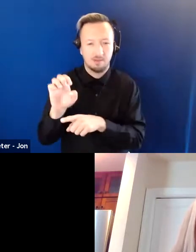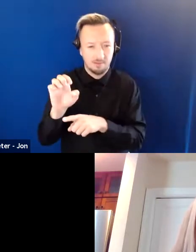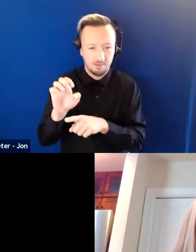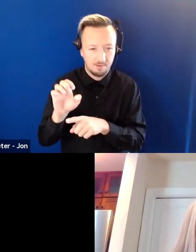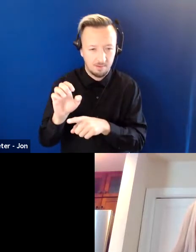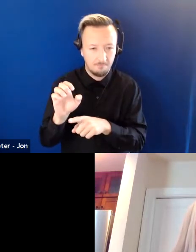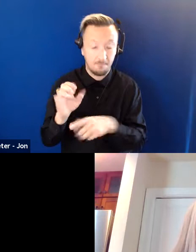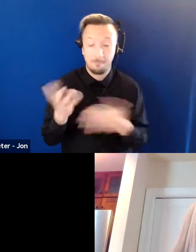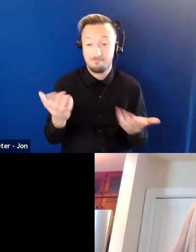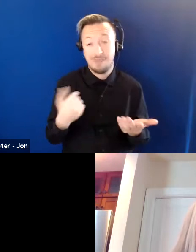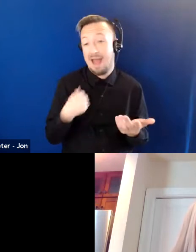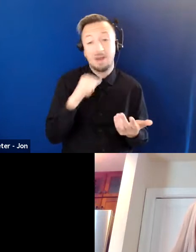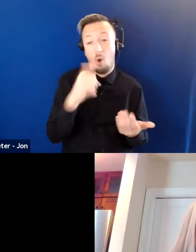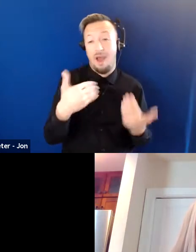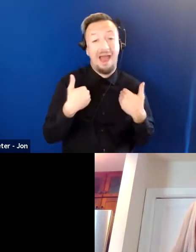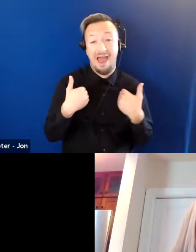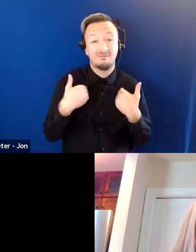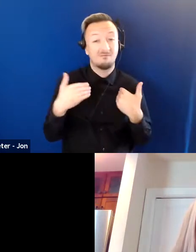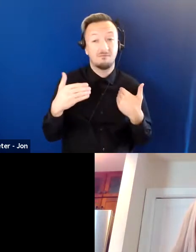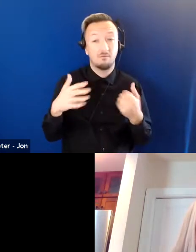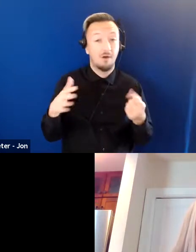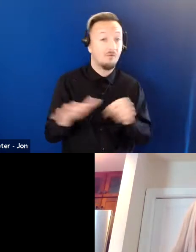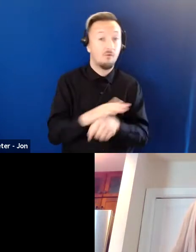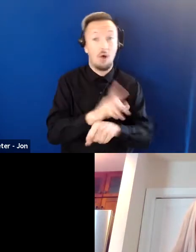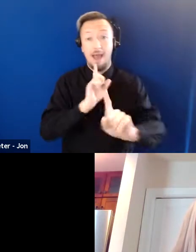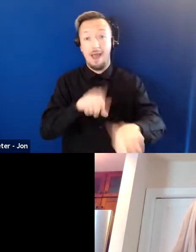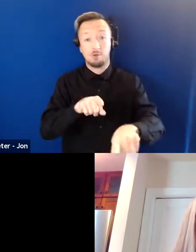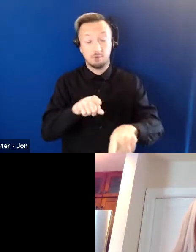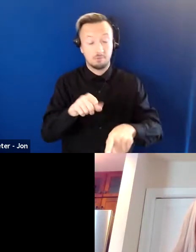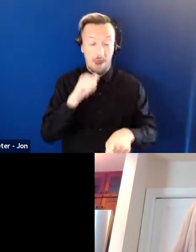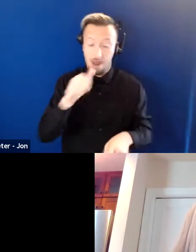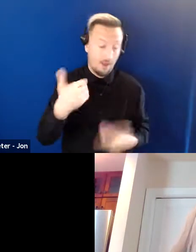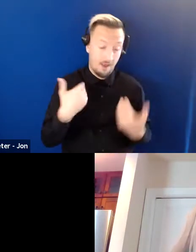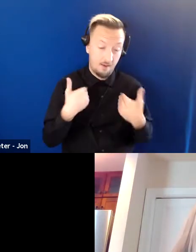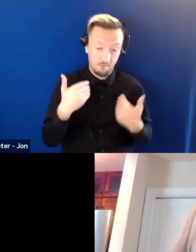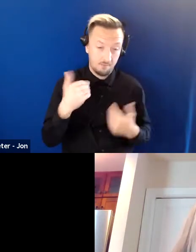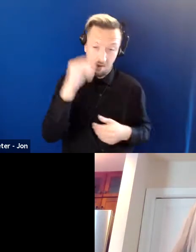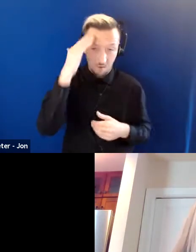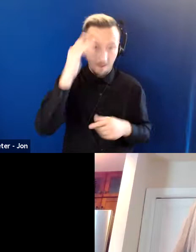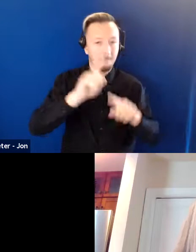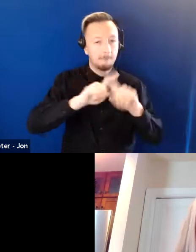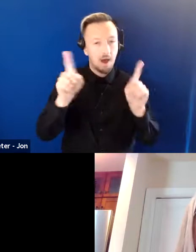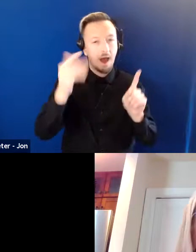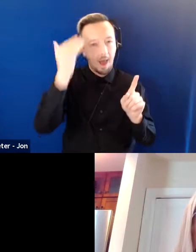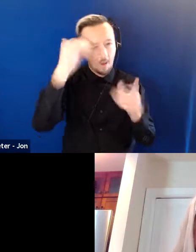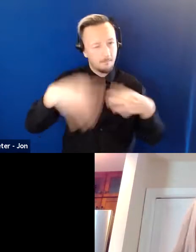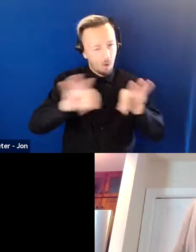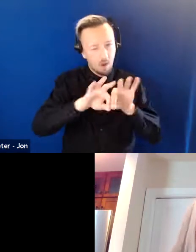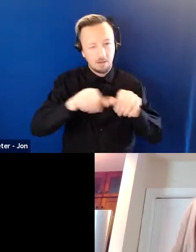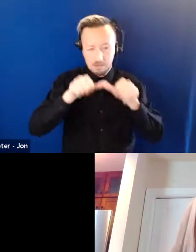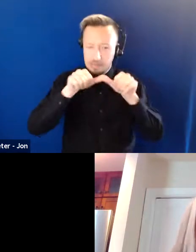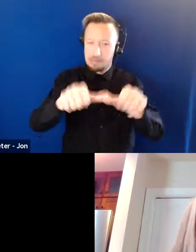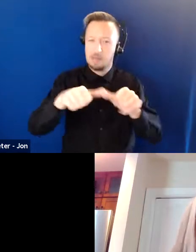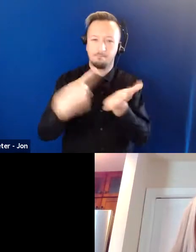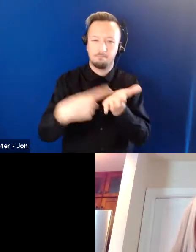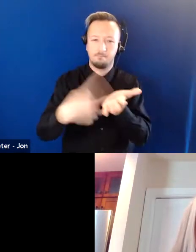don't know the answers, and what I can say is that we need to keep talking about it. I actually